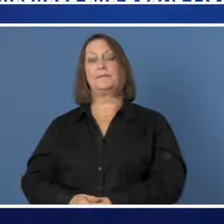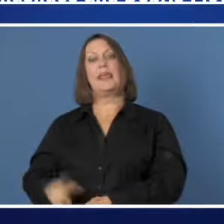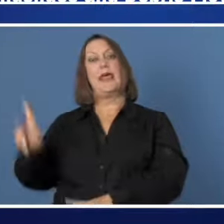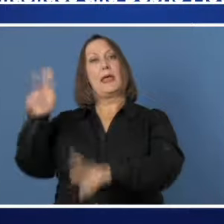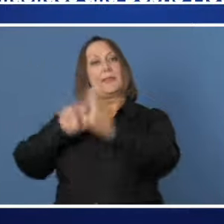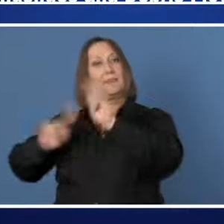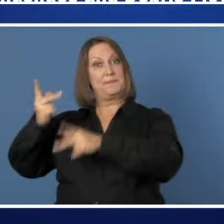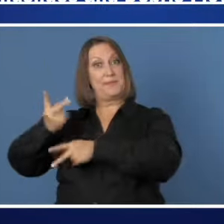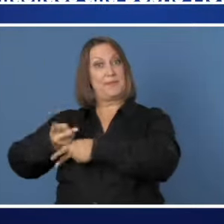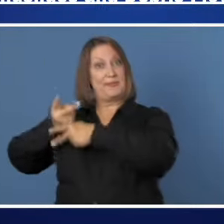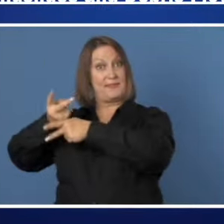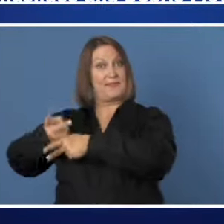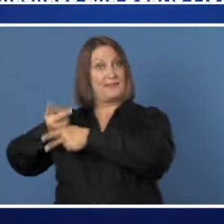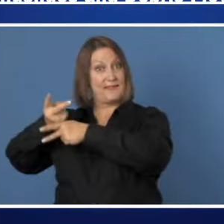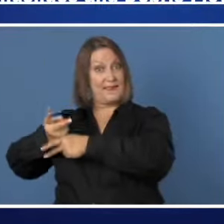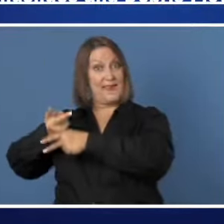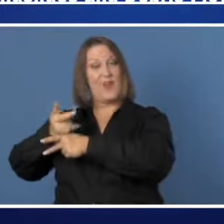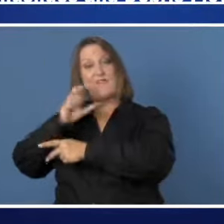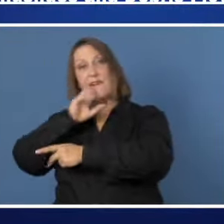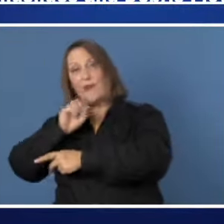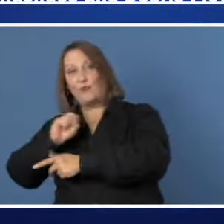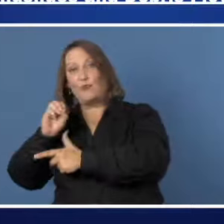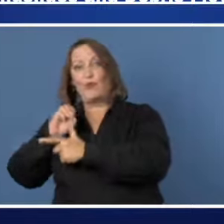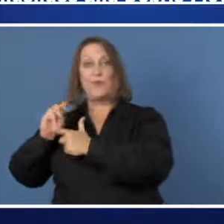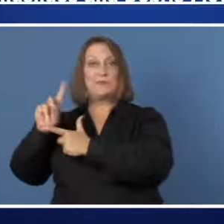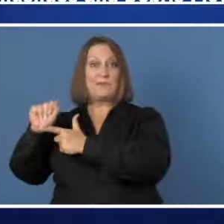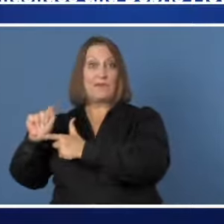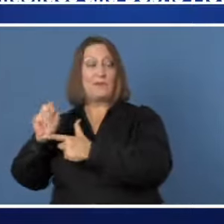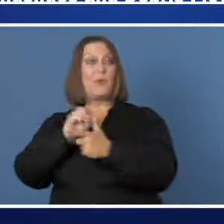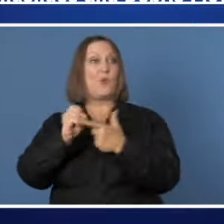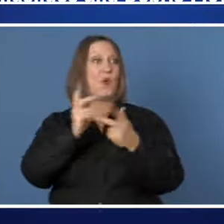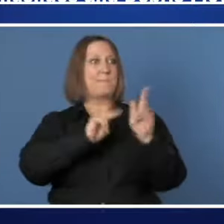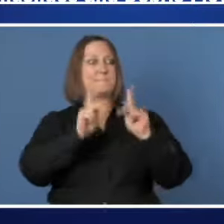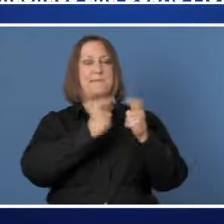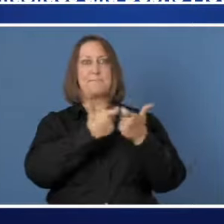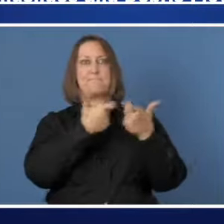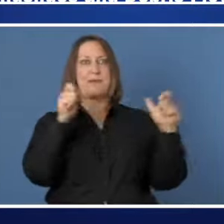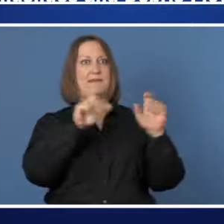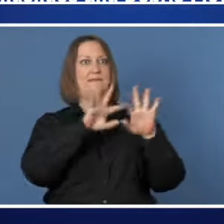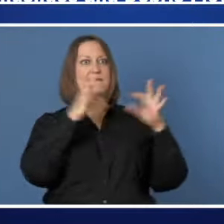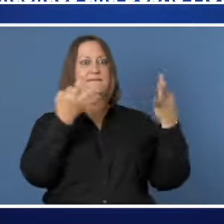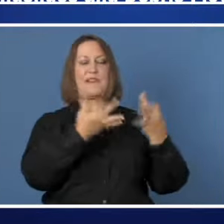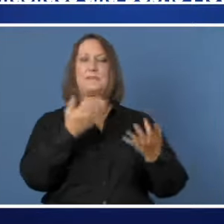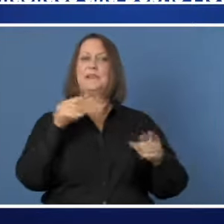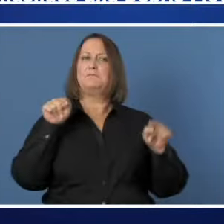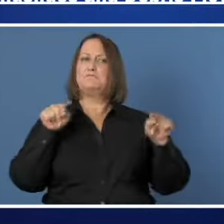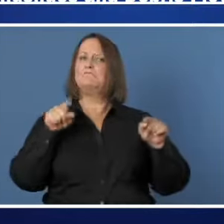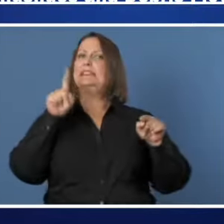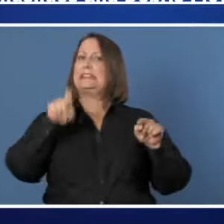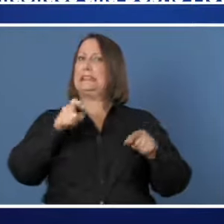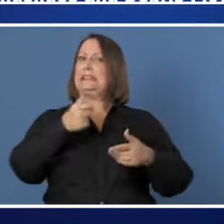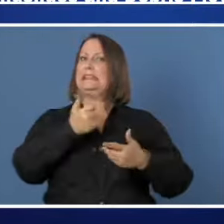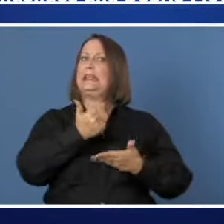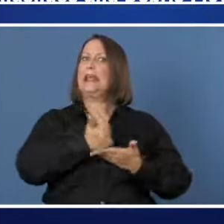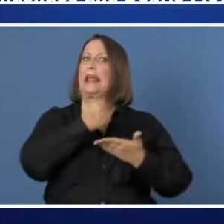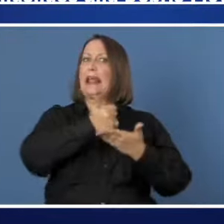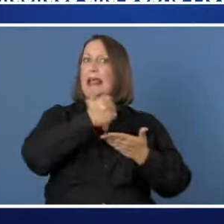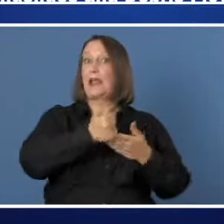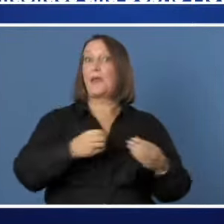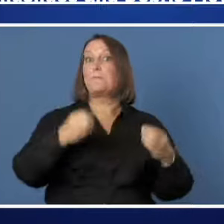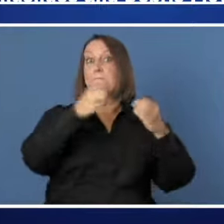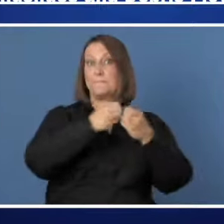People who care for them or who have large families may need additional